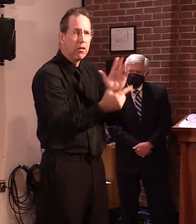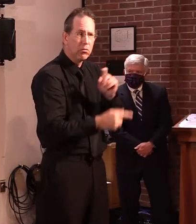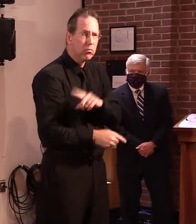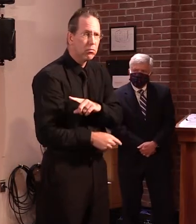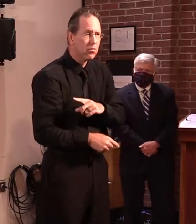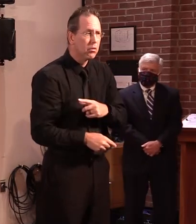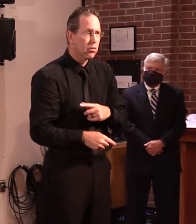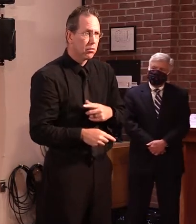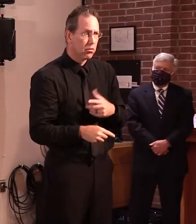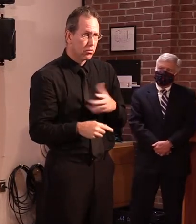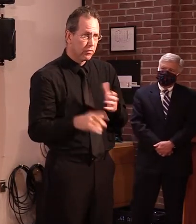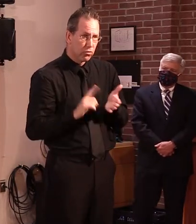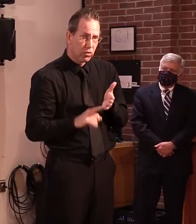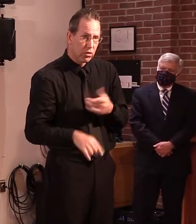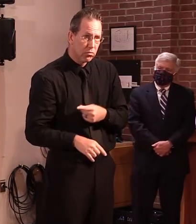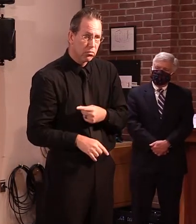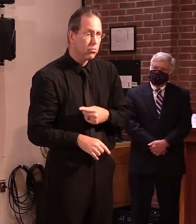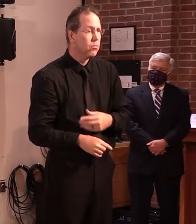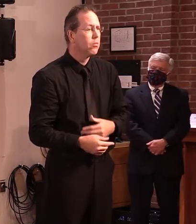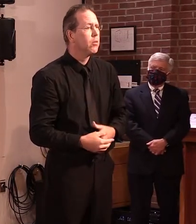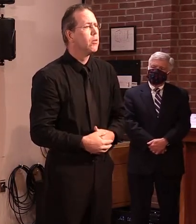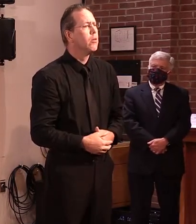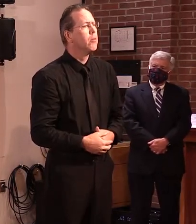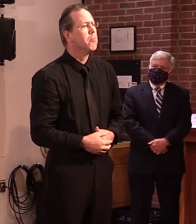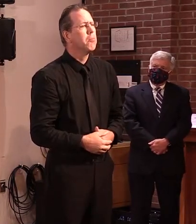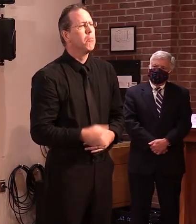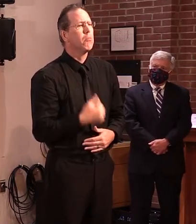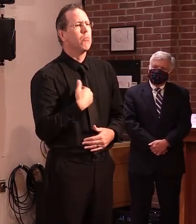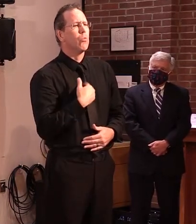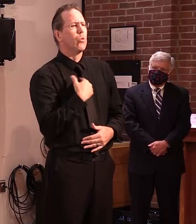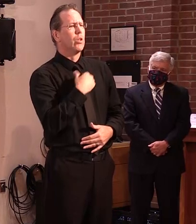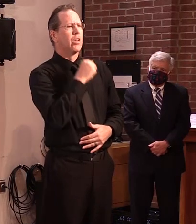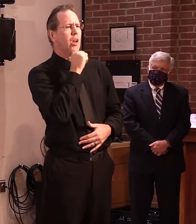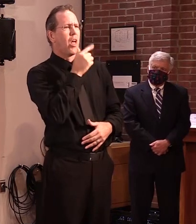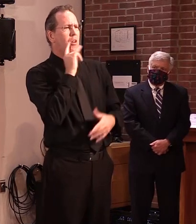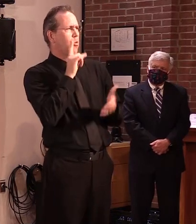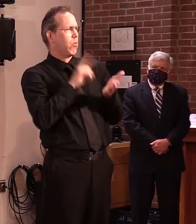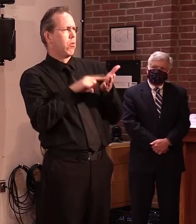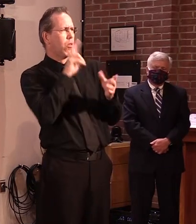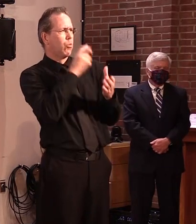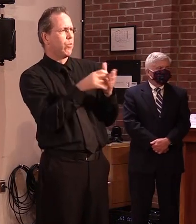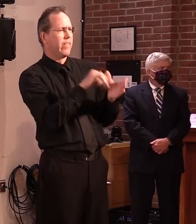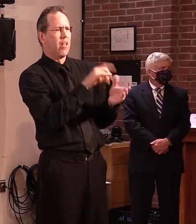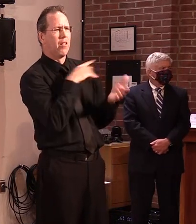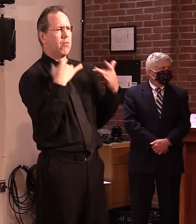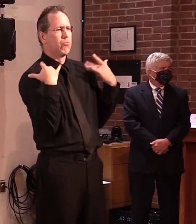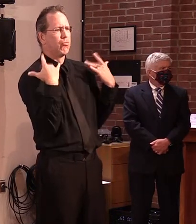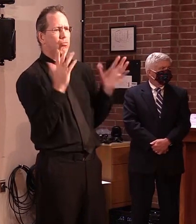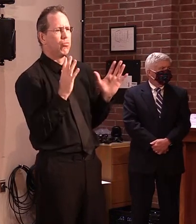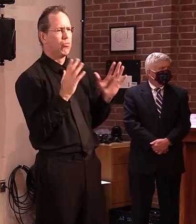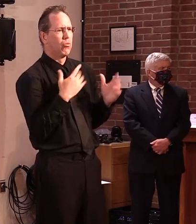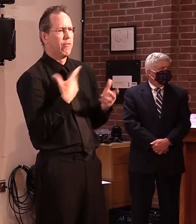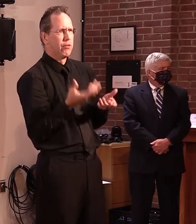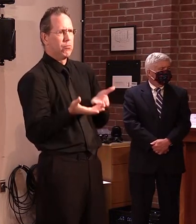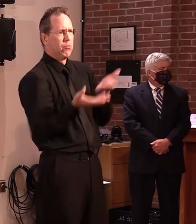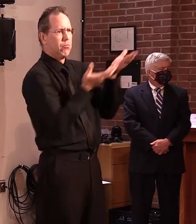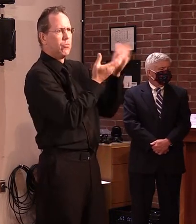if you're bringing it to the attention of the Attorney General and the Secretary of State, I think they can handle it. Okay.